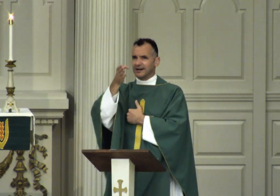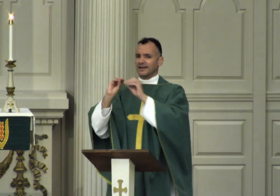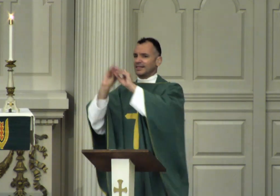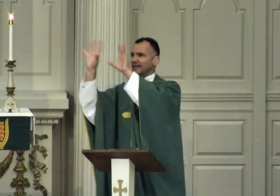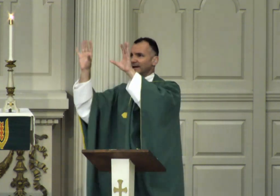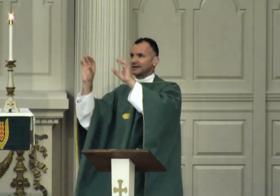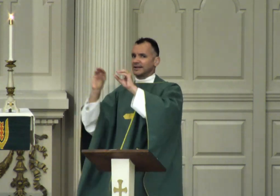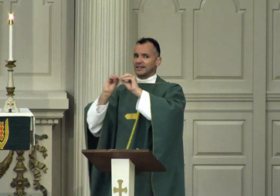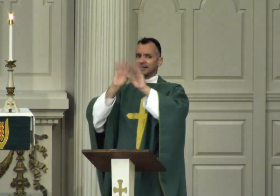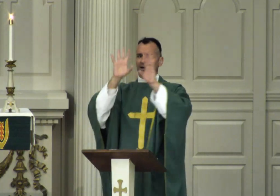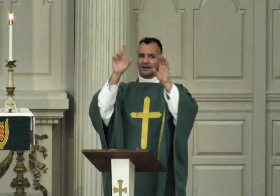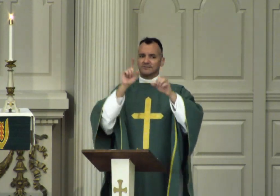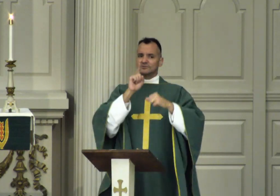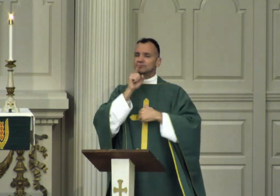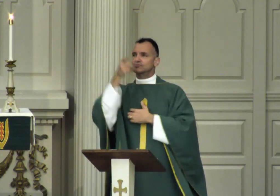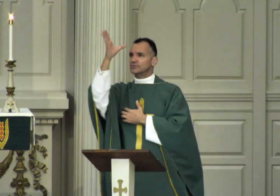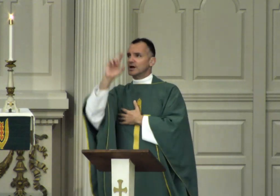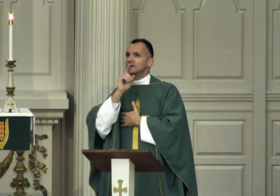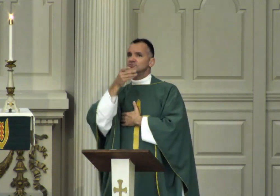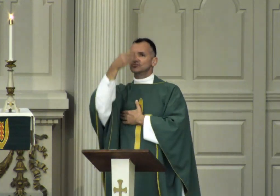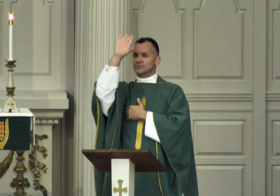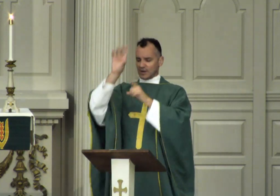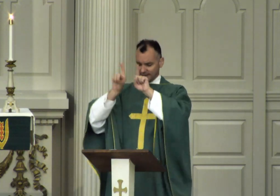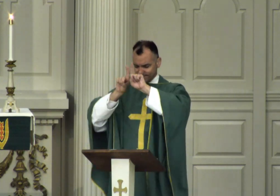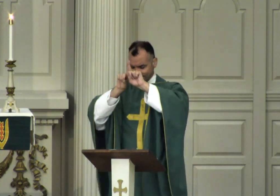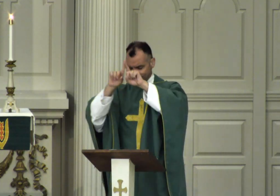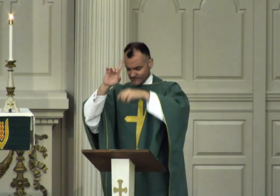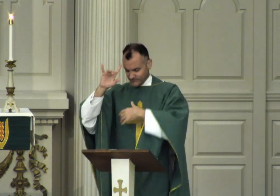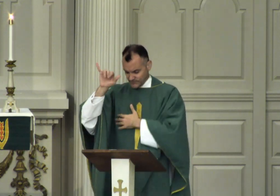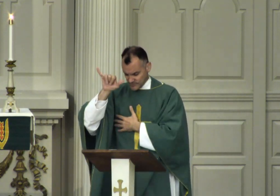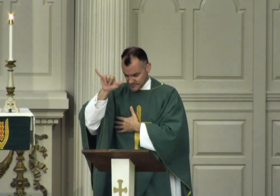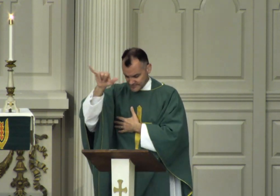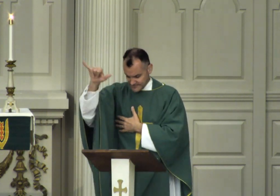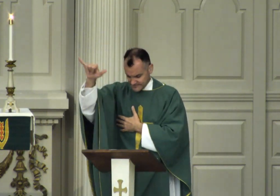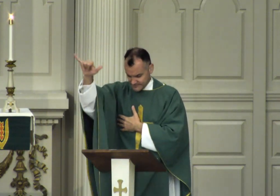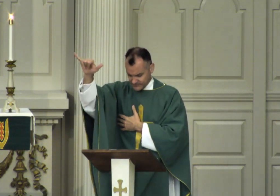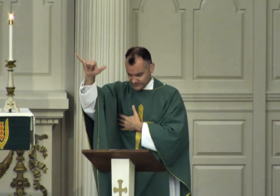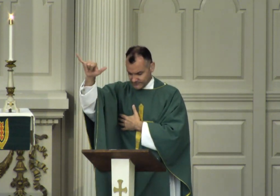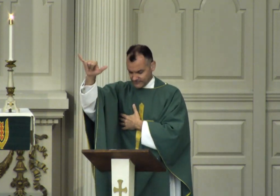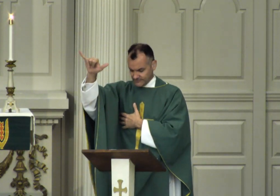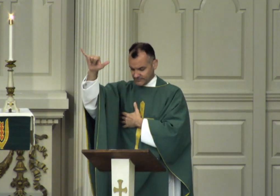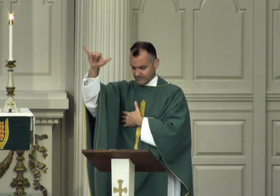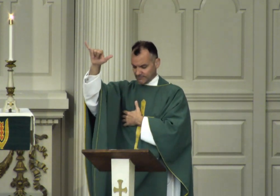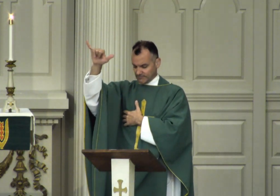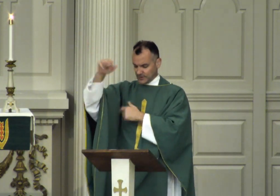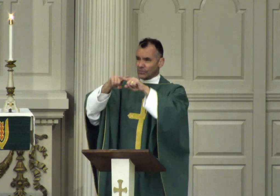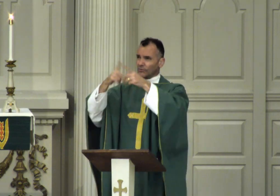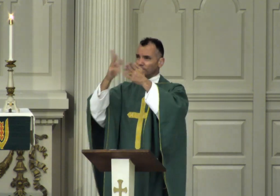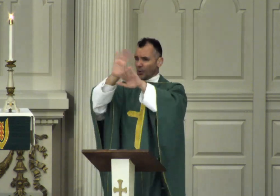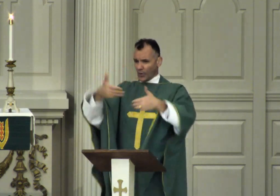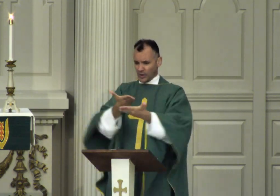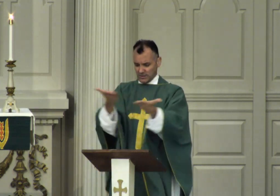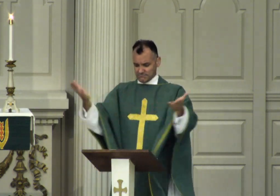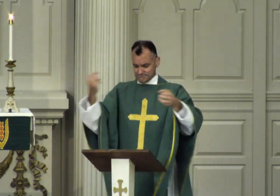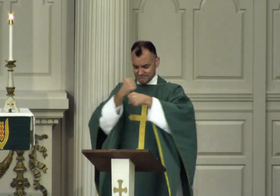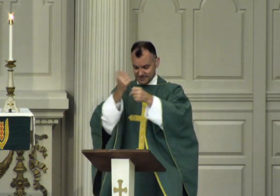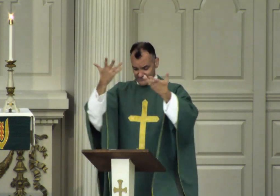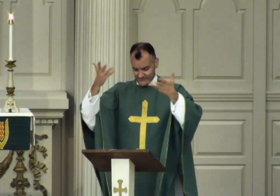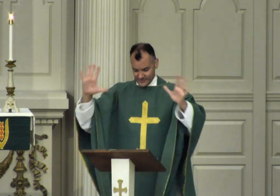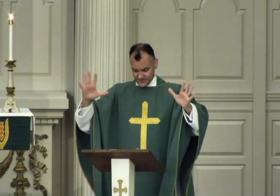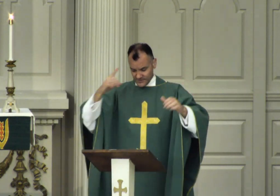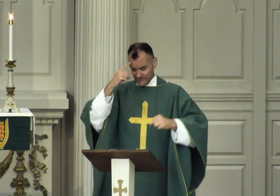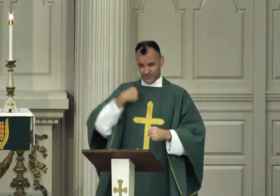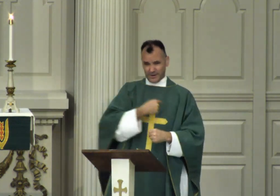ages, God from God, light from light, true God from true God, begotten, not made, consubstantial